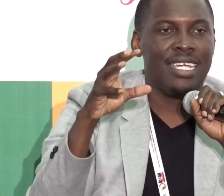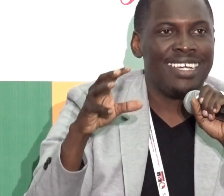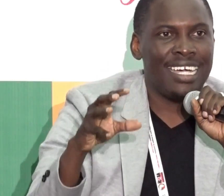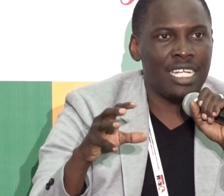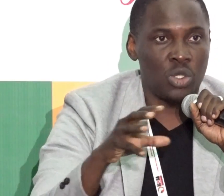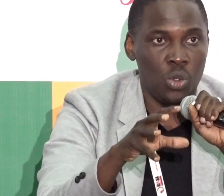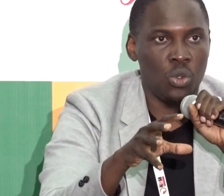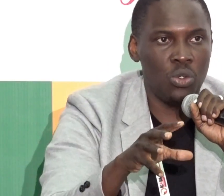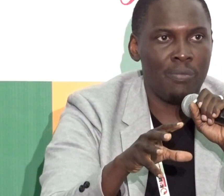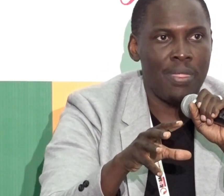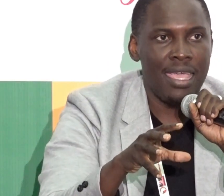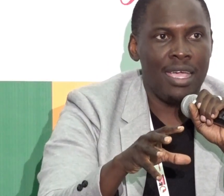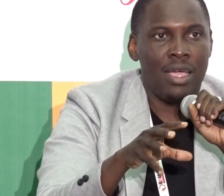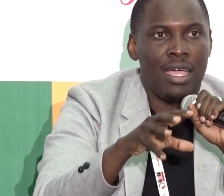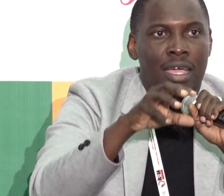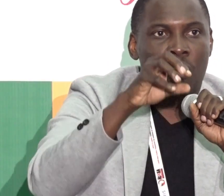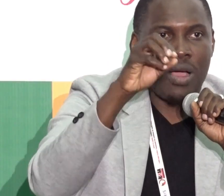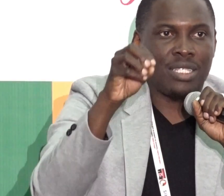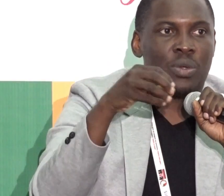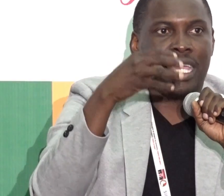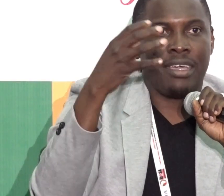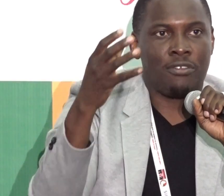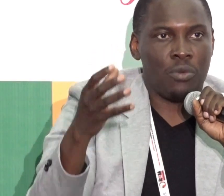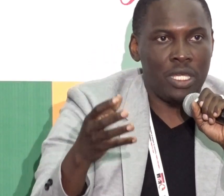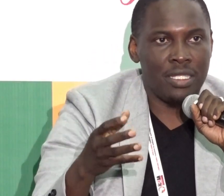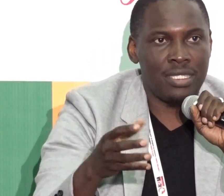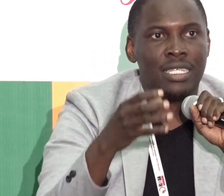that tool. Once